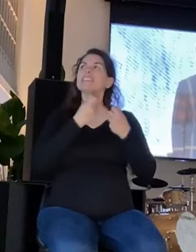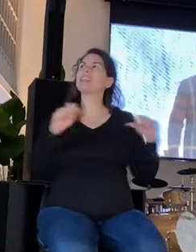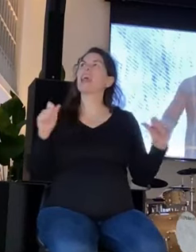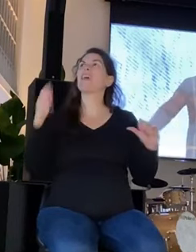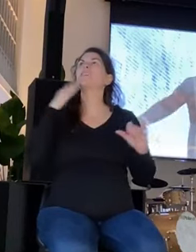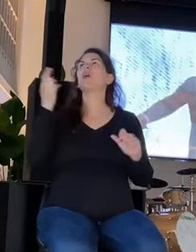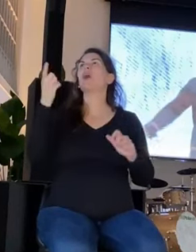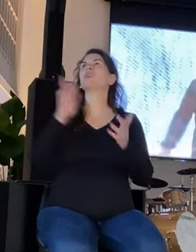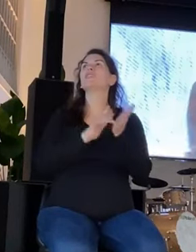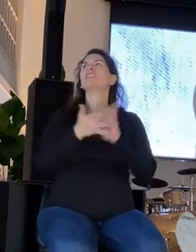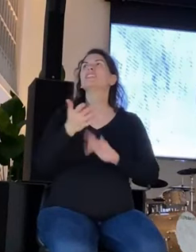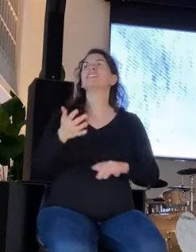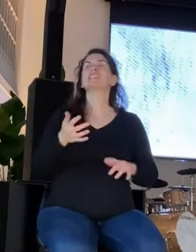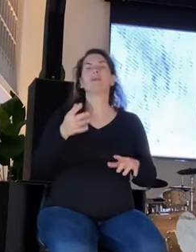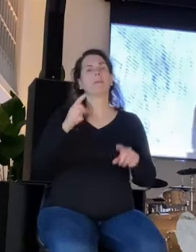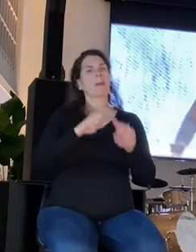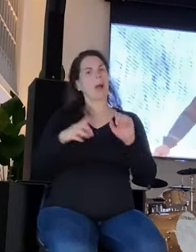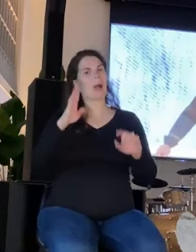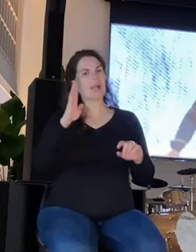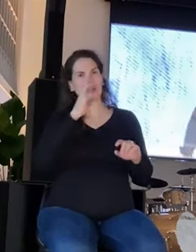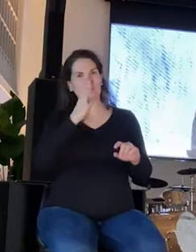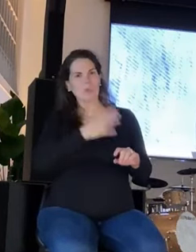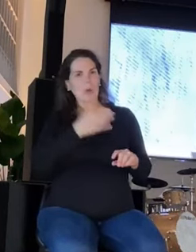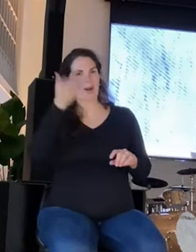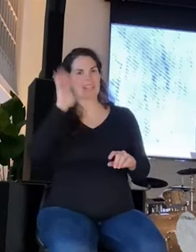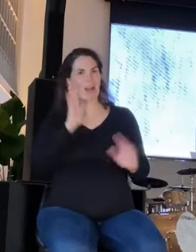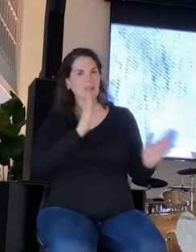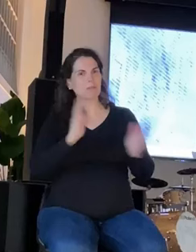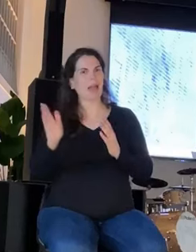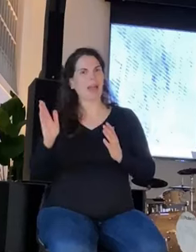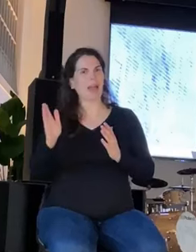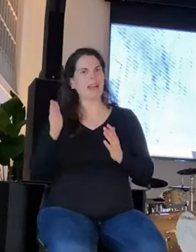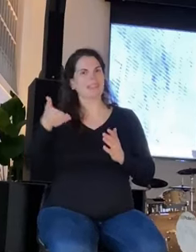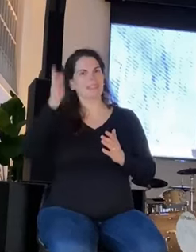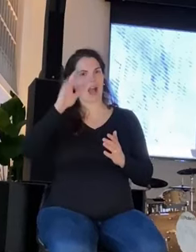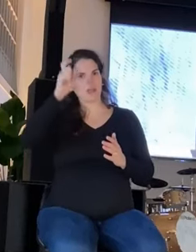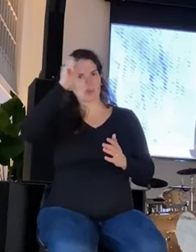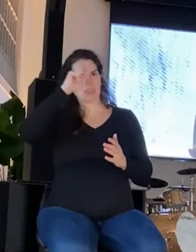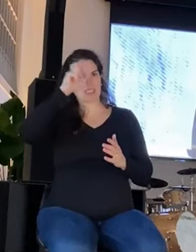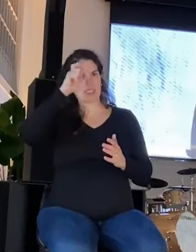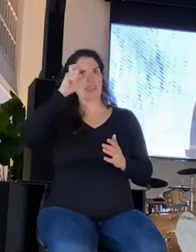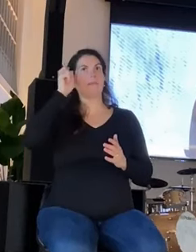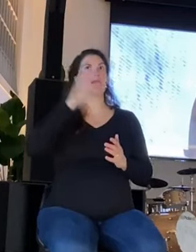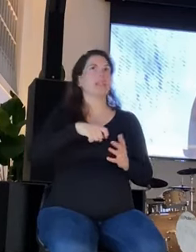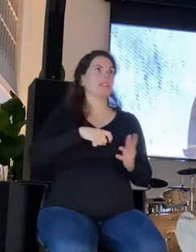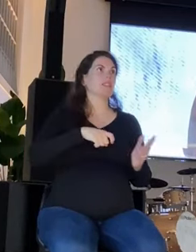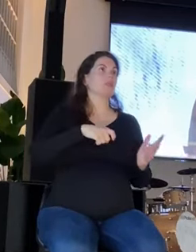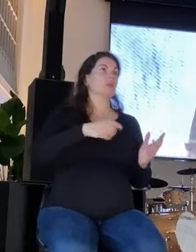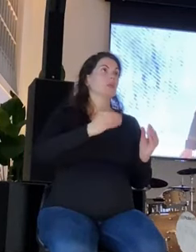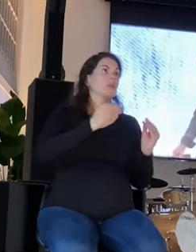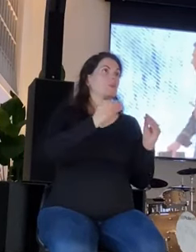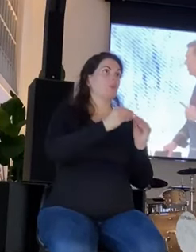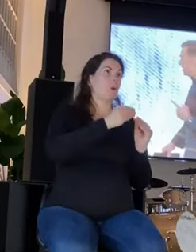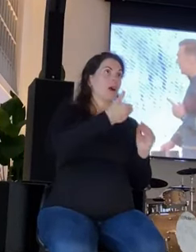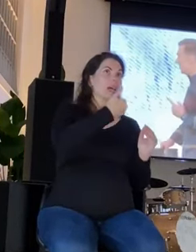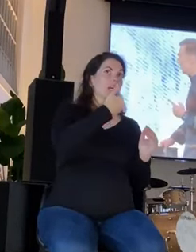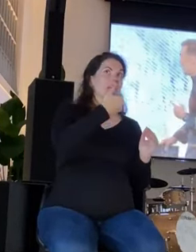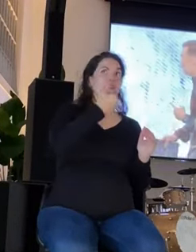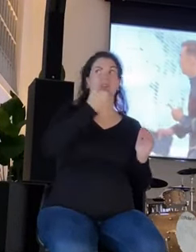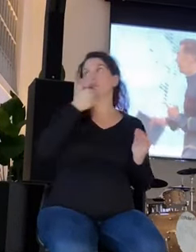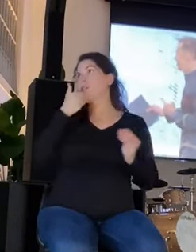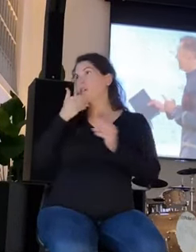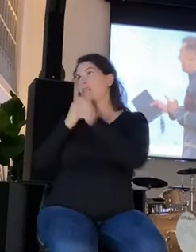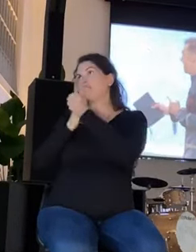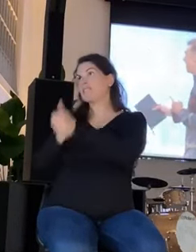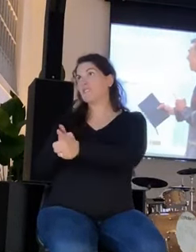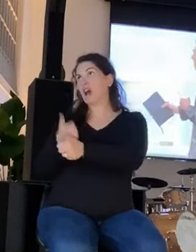been ignoring some of the pathway of wisdom. And you need to get your life back on path. You got to, what was the center